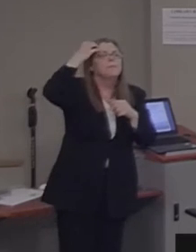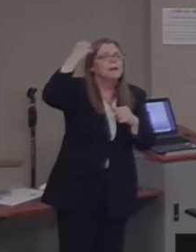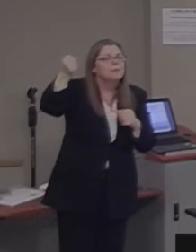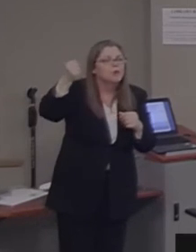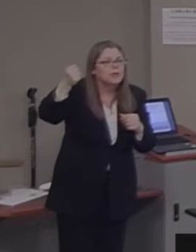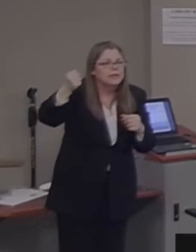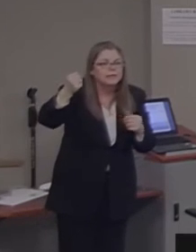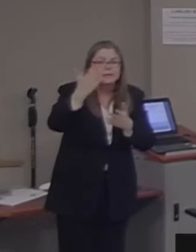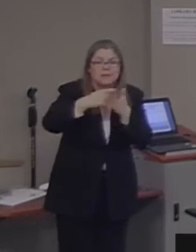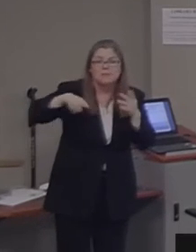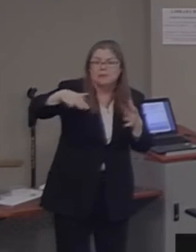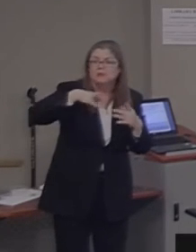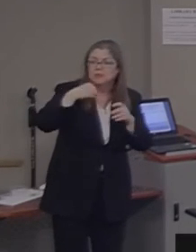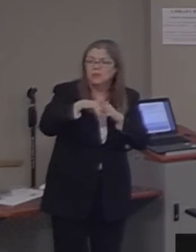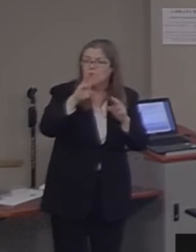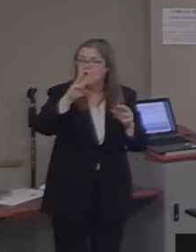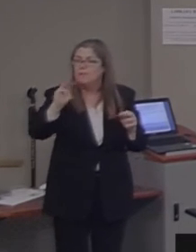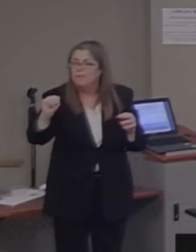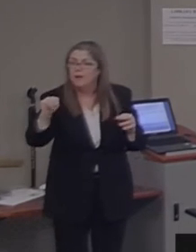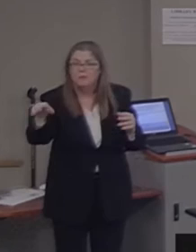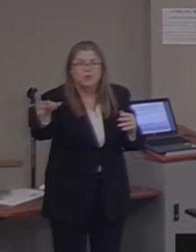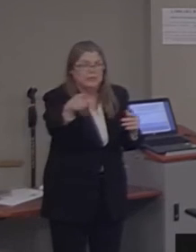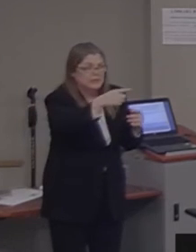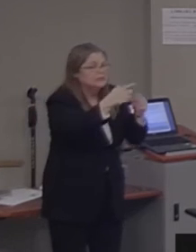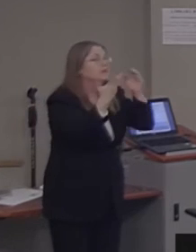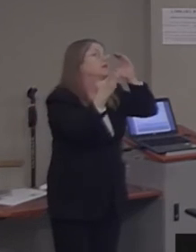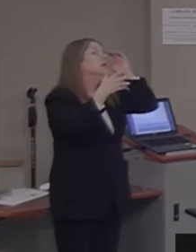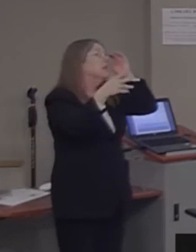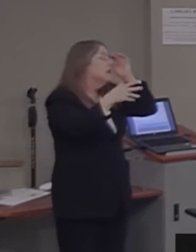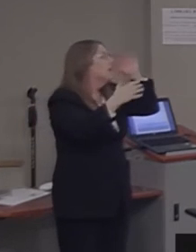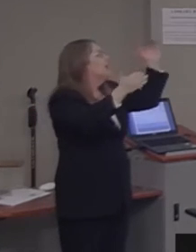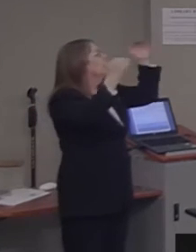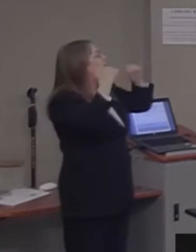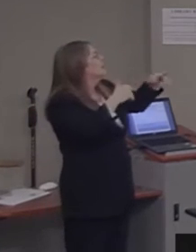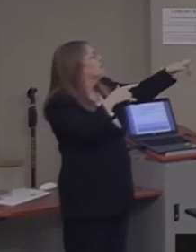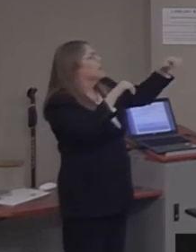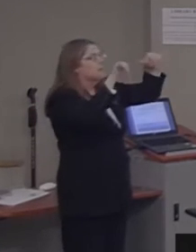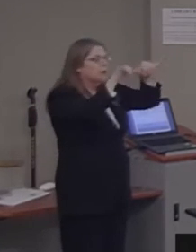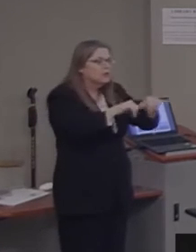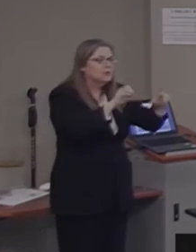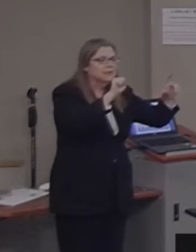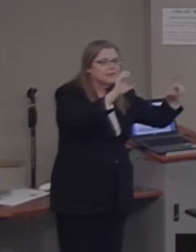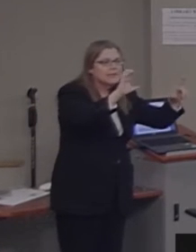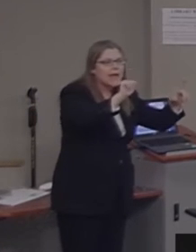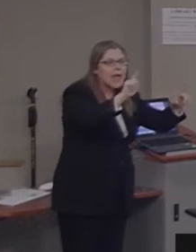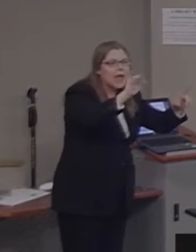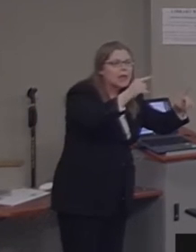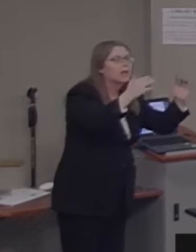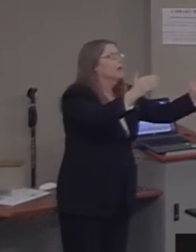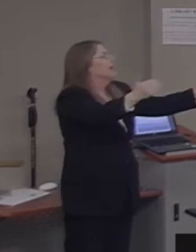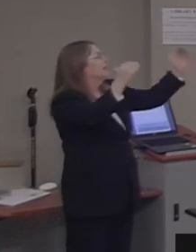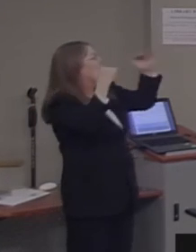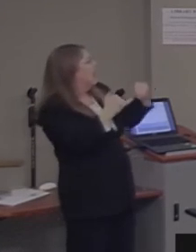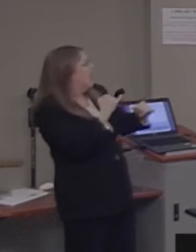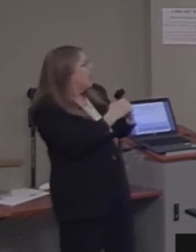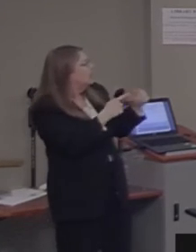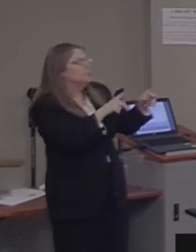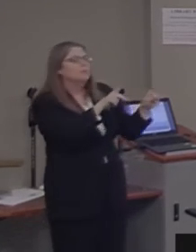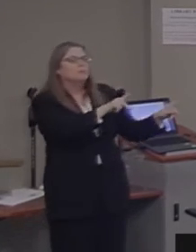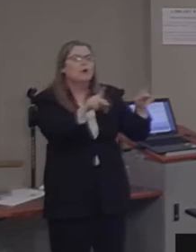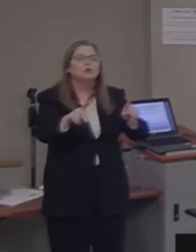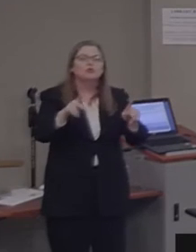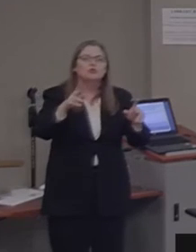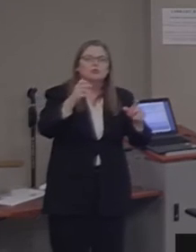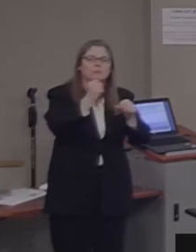some other measures that we had come up with, a measure of scaling, a measure of proportional reasoning, and then our old